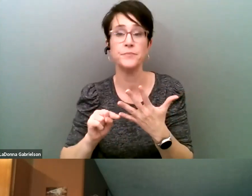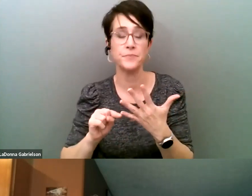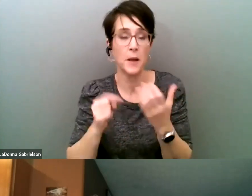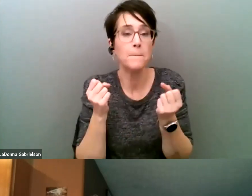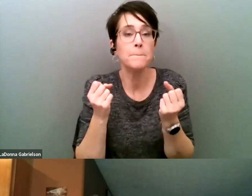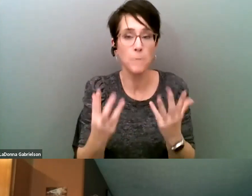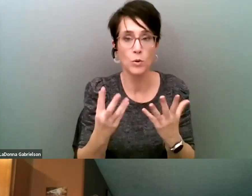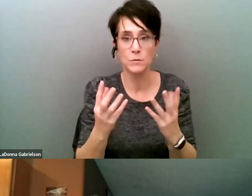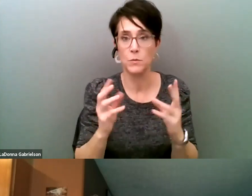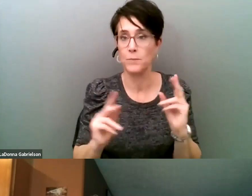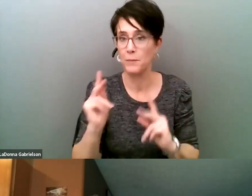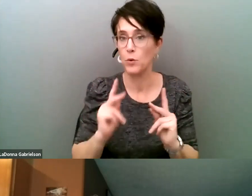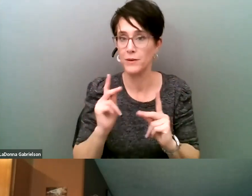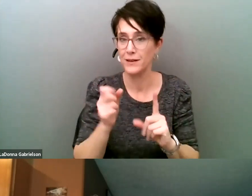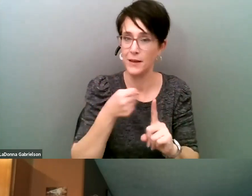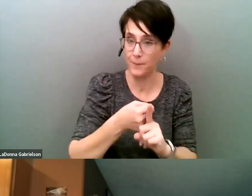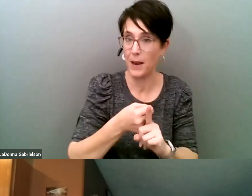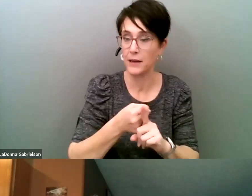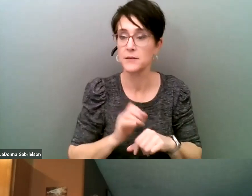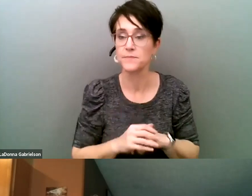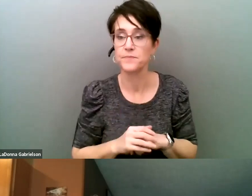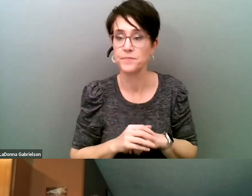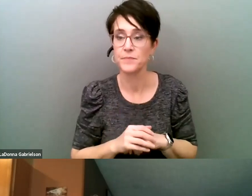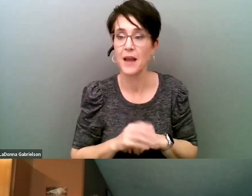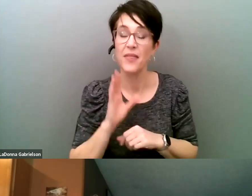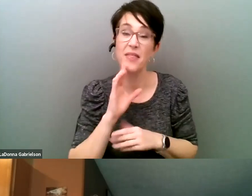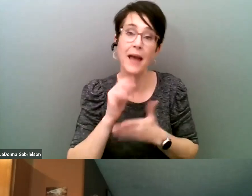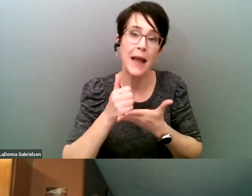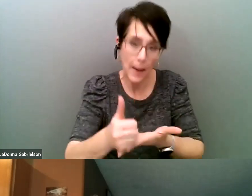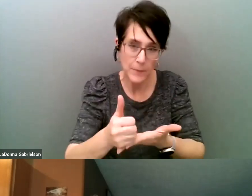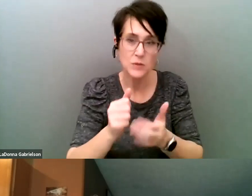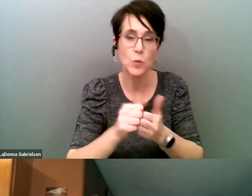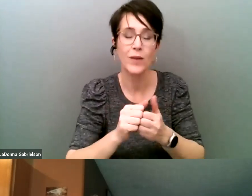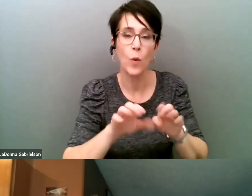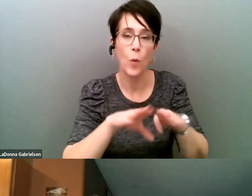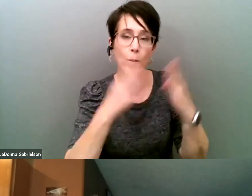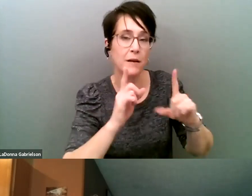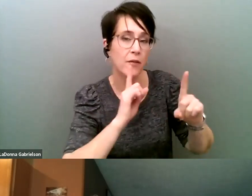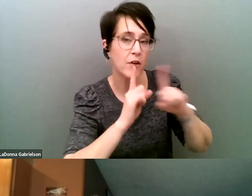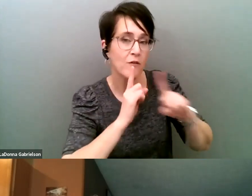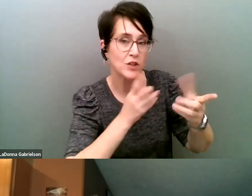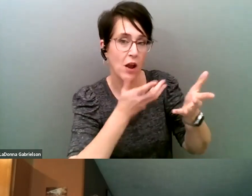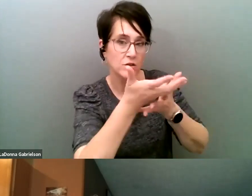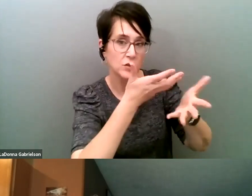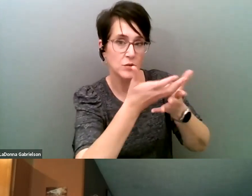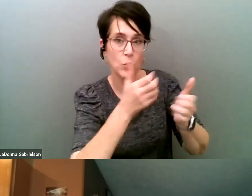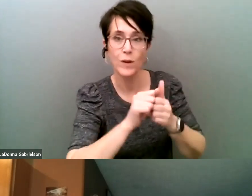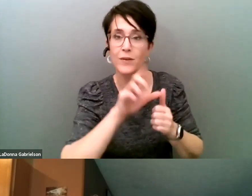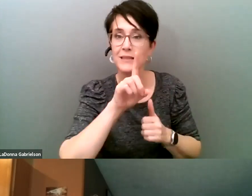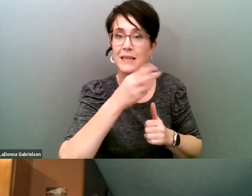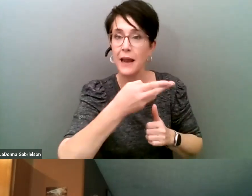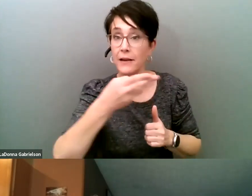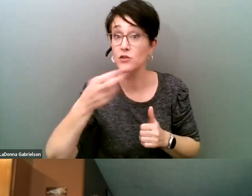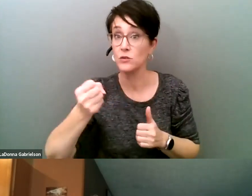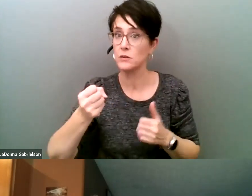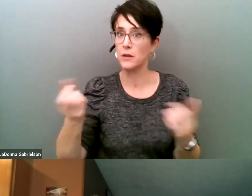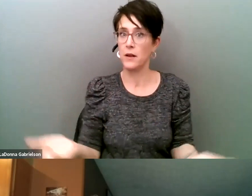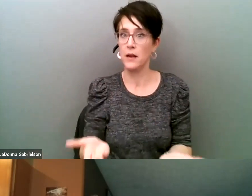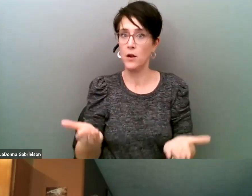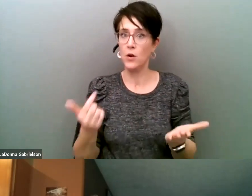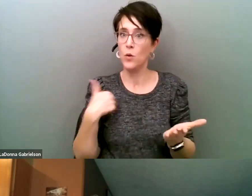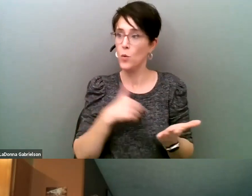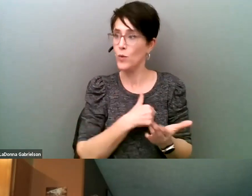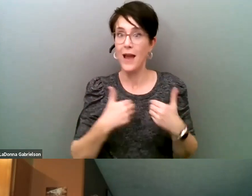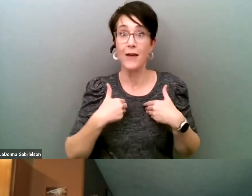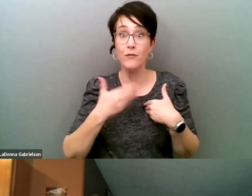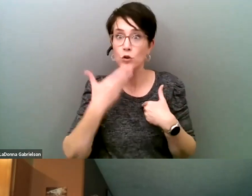multiple people. And it sort of helps in that conversation that we have such a great group of advocates that we all, you